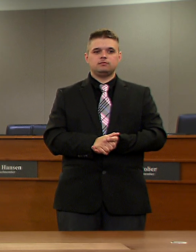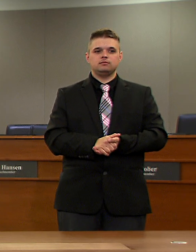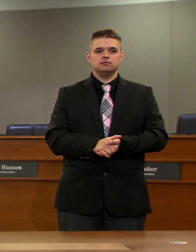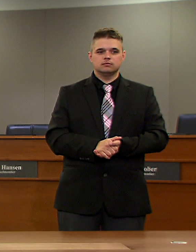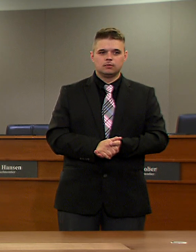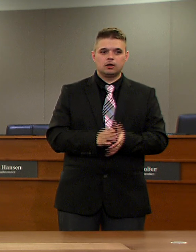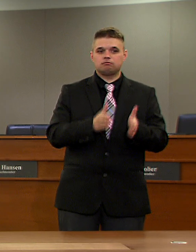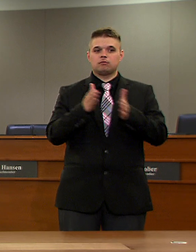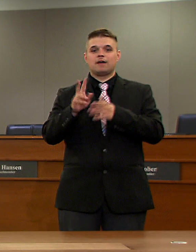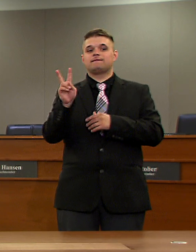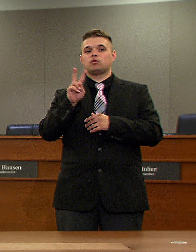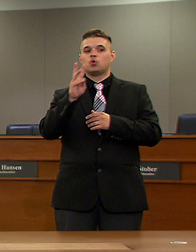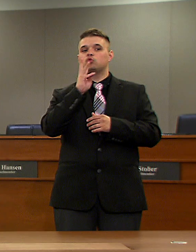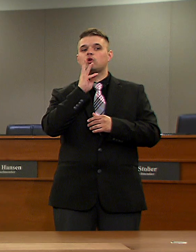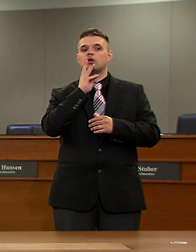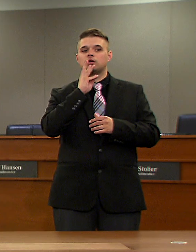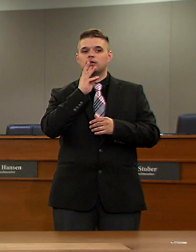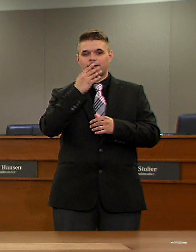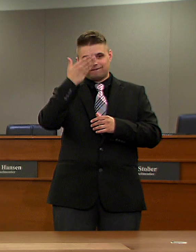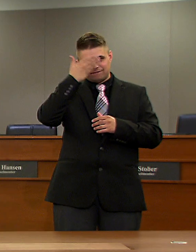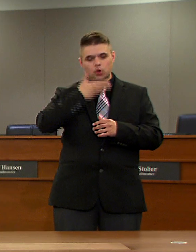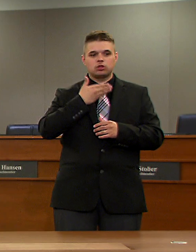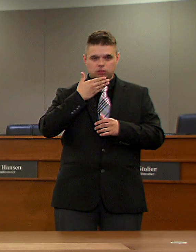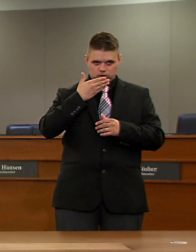Vancouver Waterfront Park.